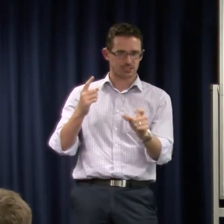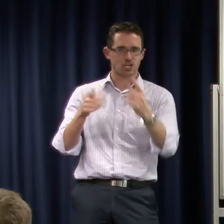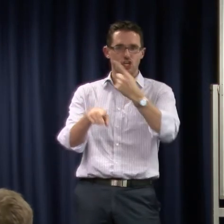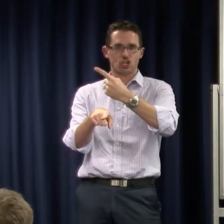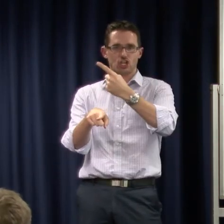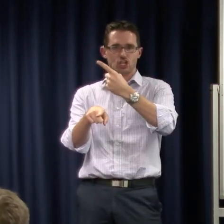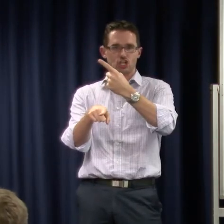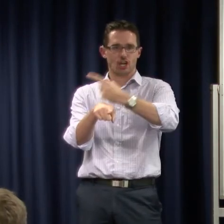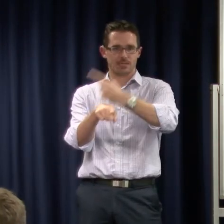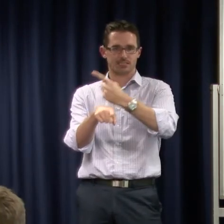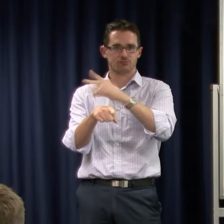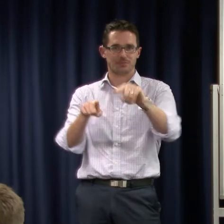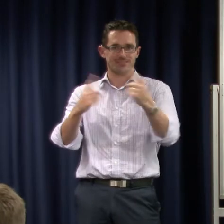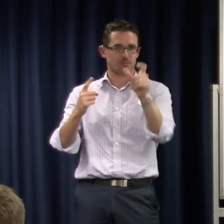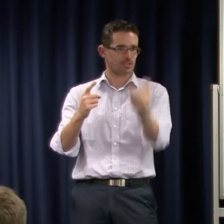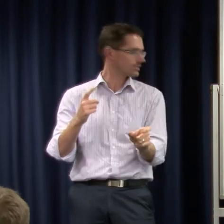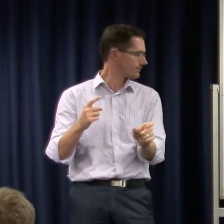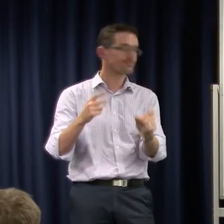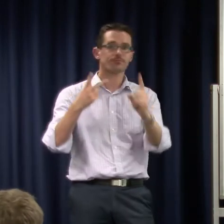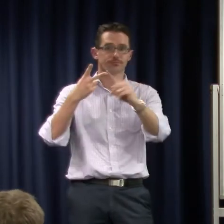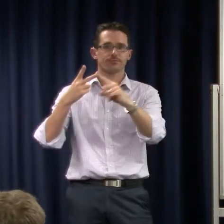Okay, so a different person has made a comment,